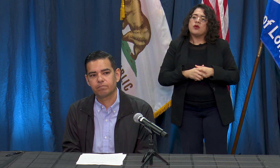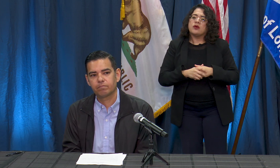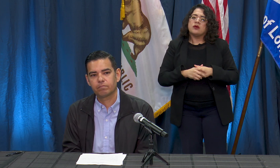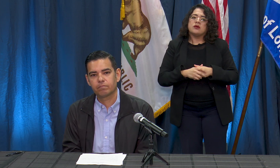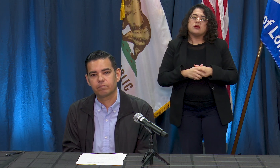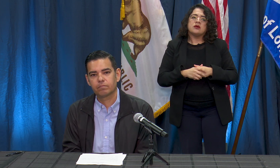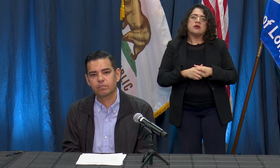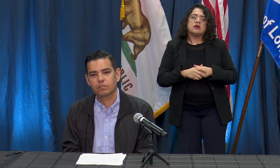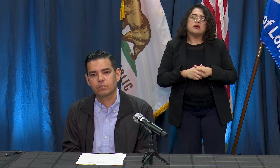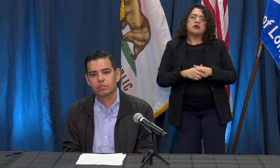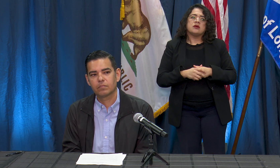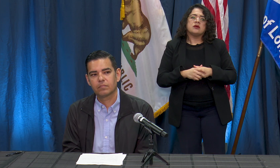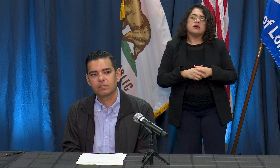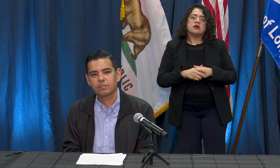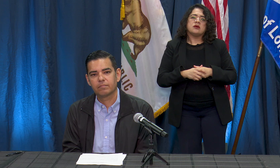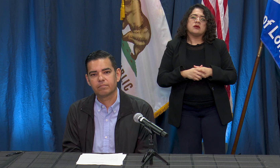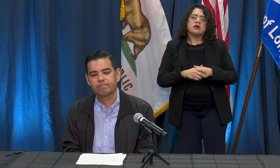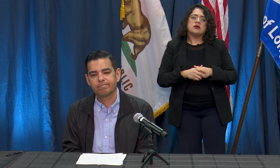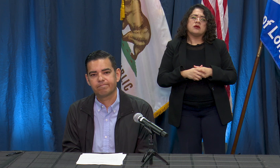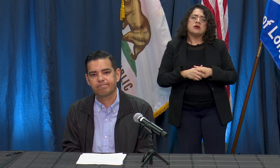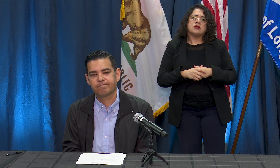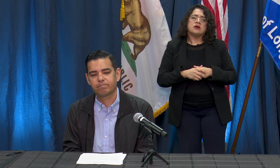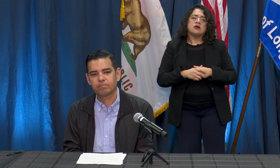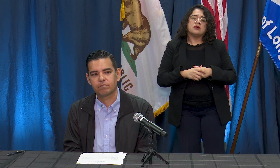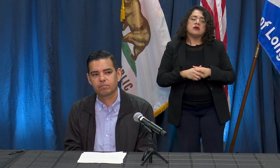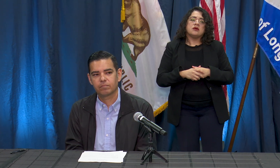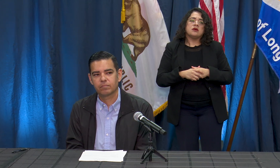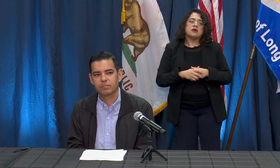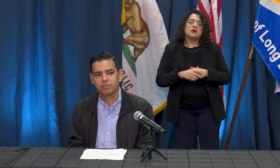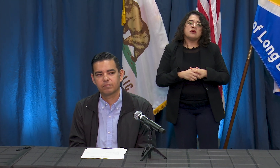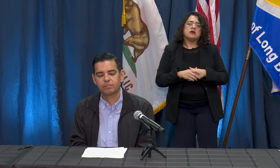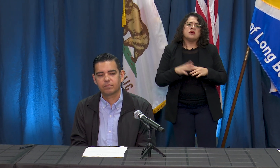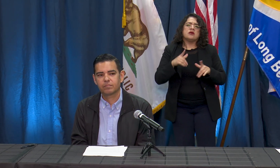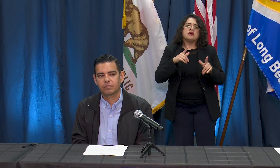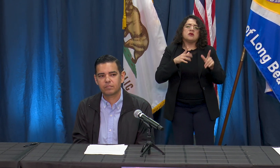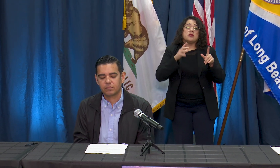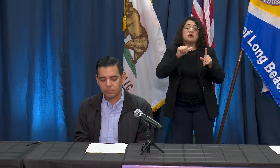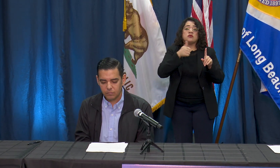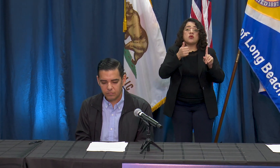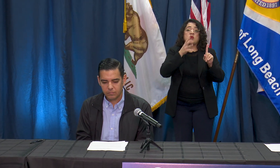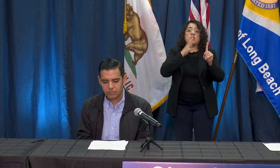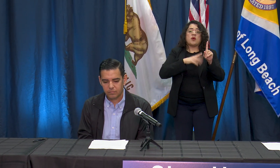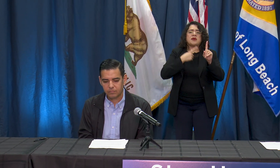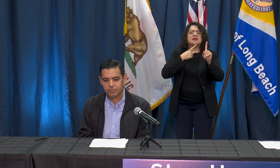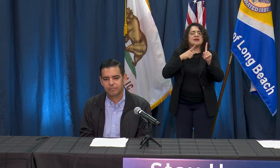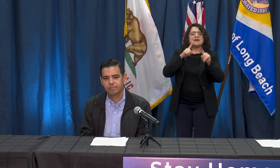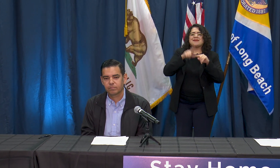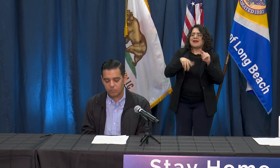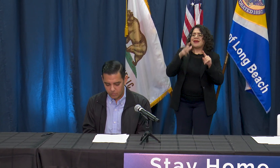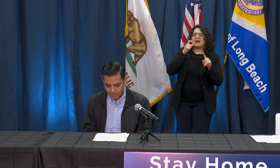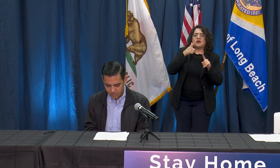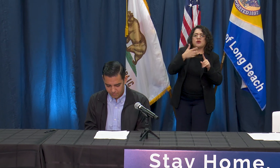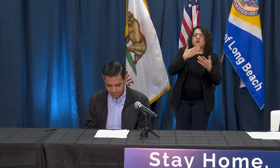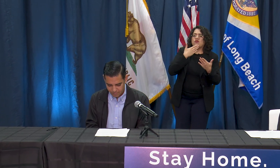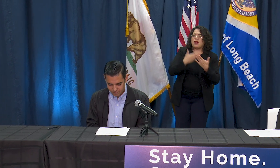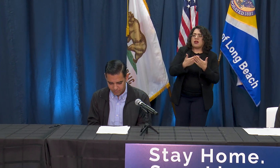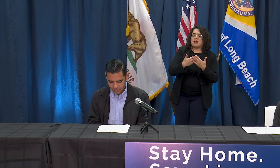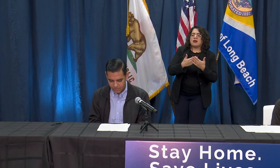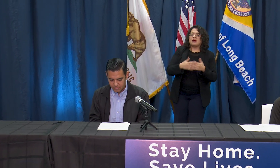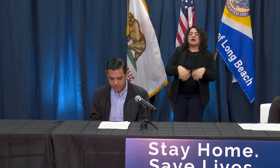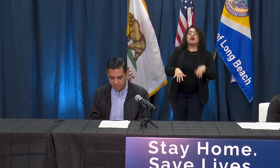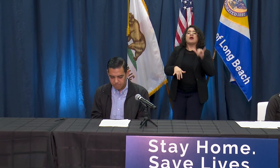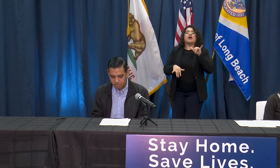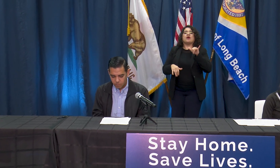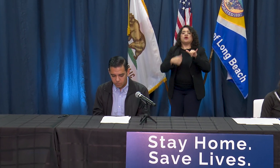questions about planning. Hang on, Valerie, we can't hear you very well. Can you say that again? Sorry. Yeah,